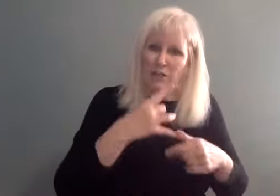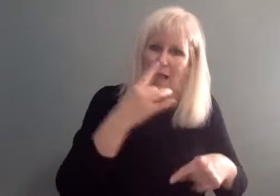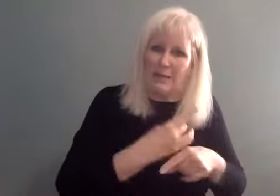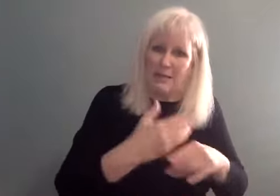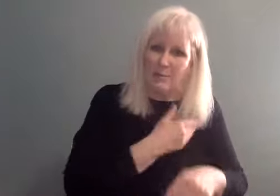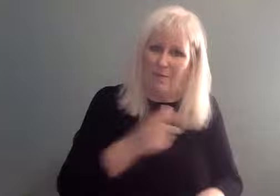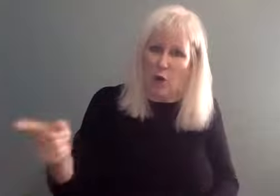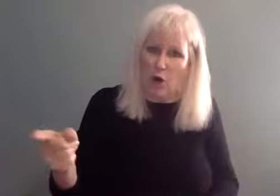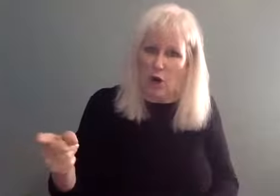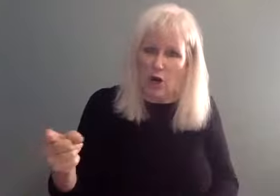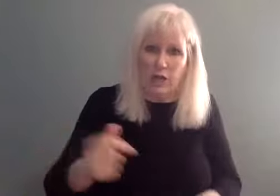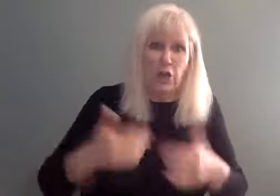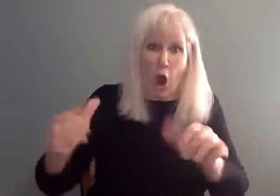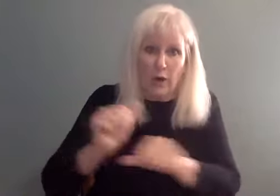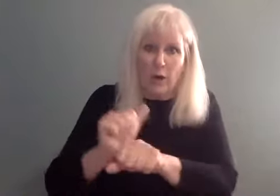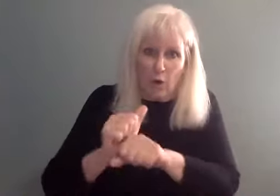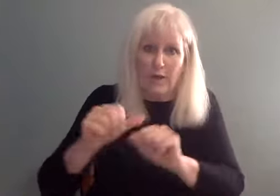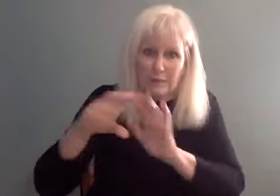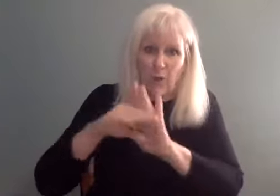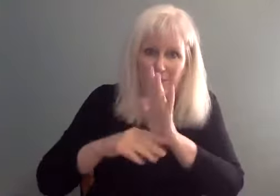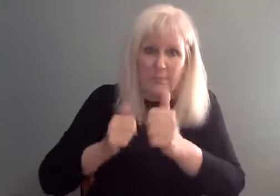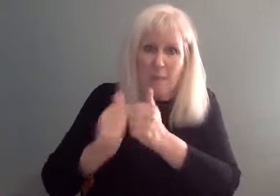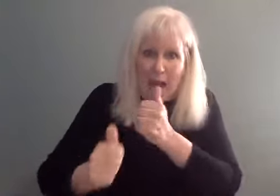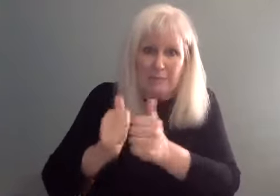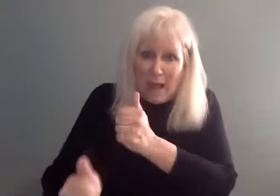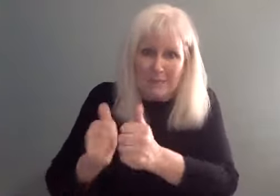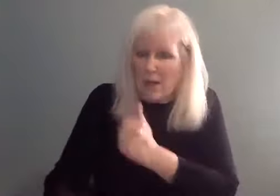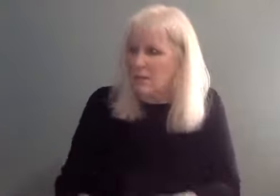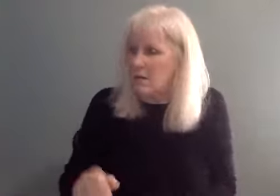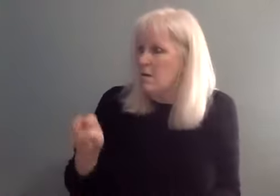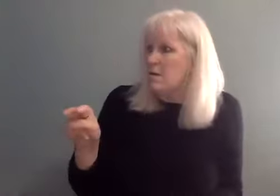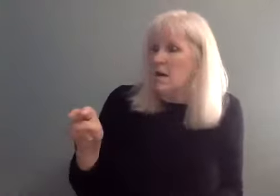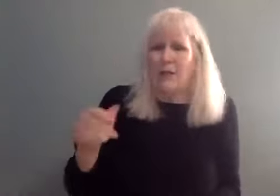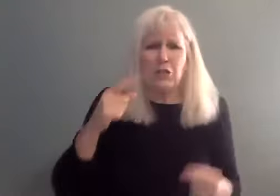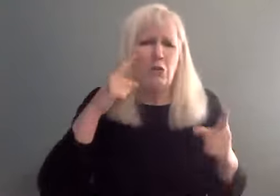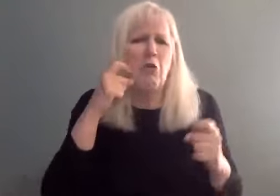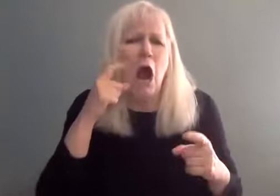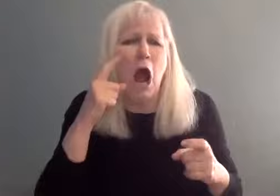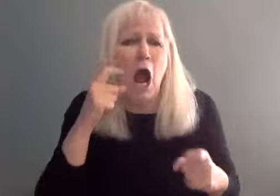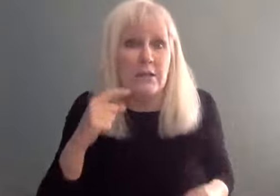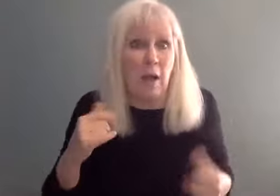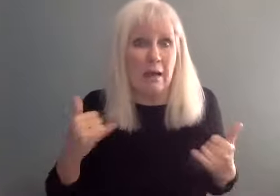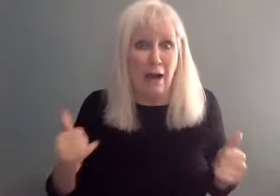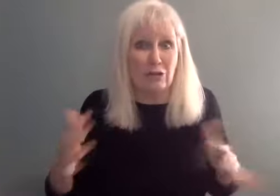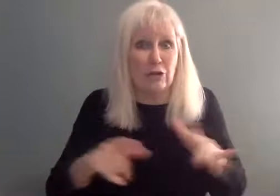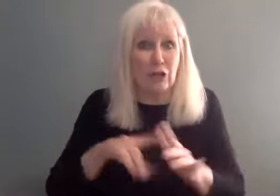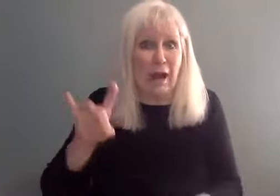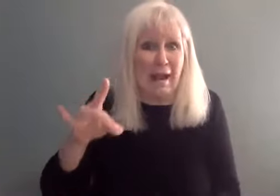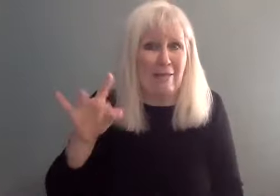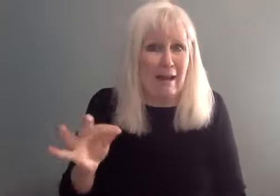my neck. She's surpassing me. This one that cries. And now she's into amends. Oh my God, I haven't even started my inventory yet.